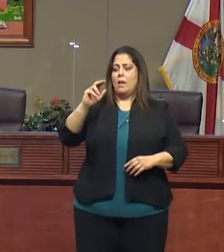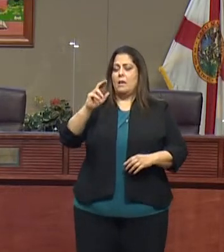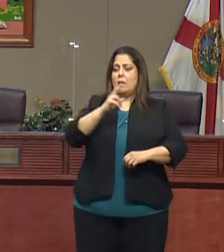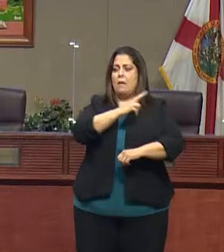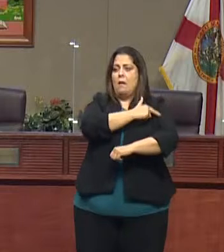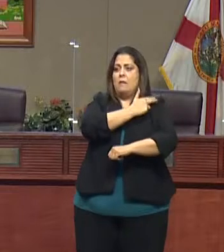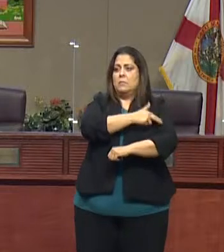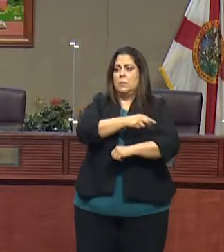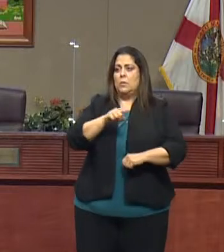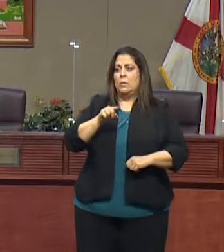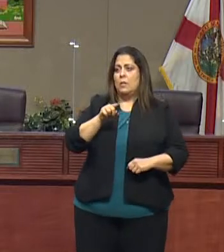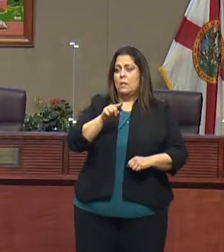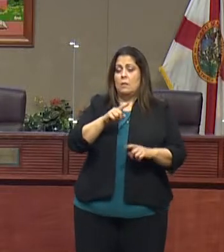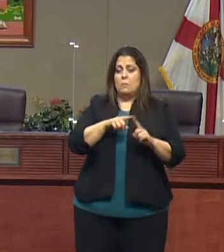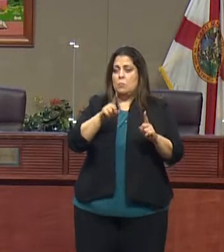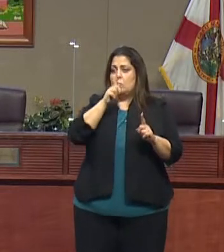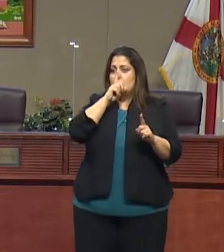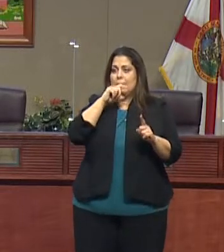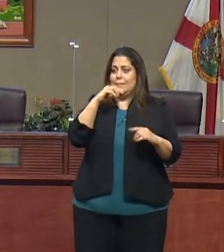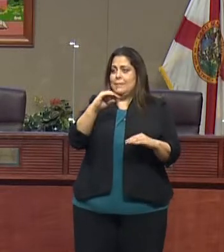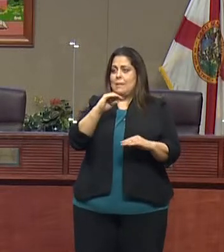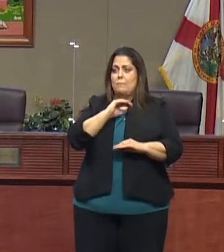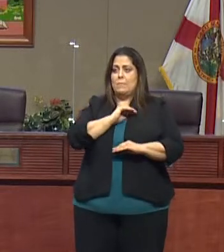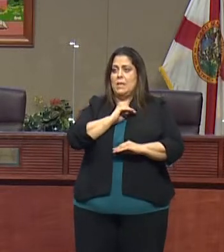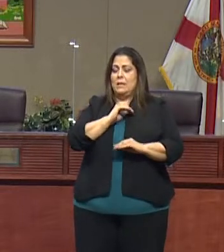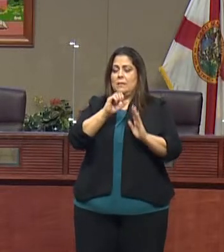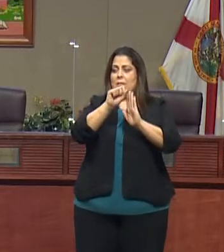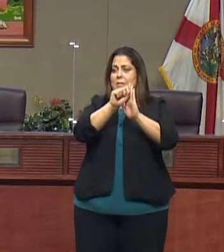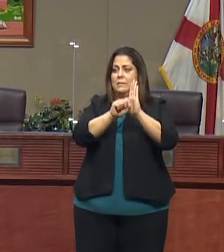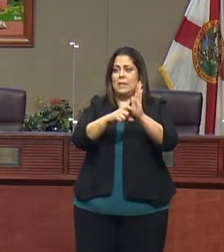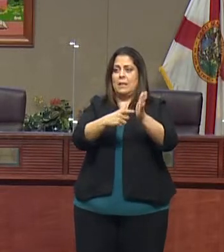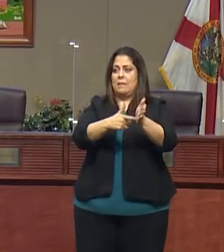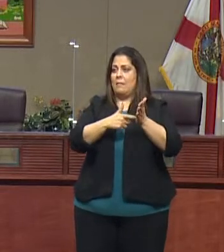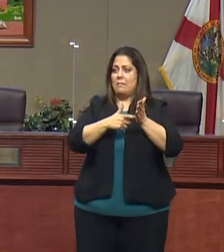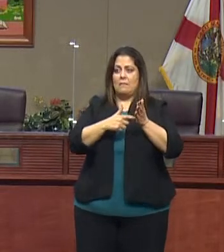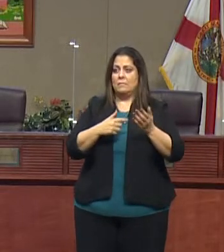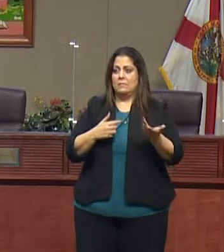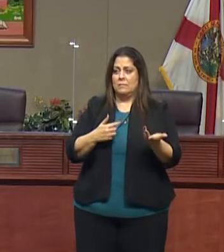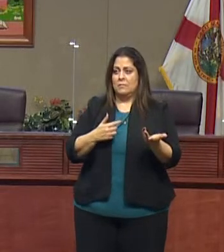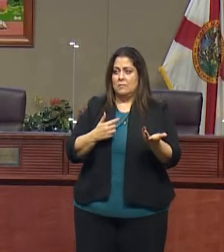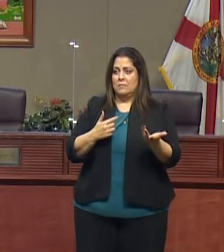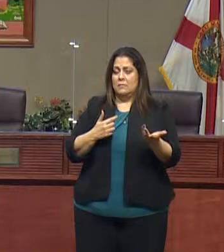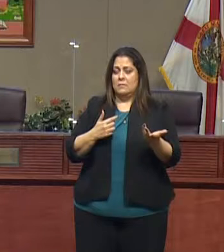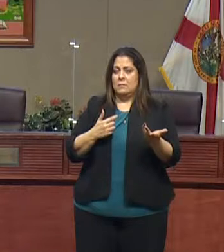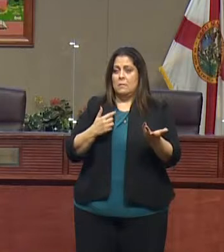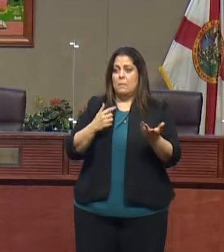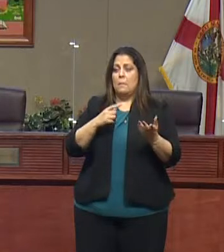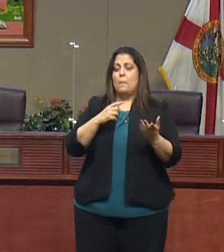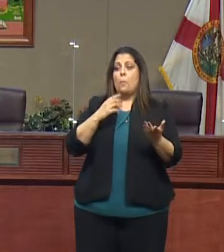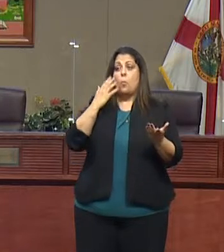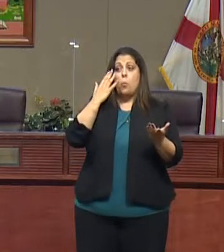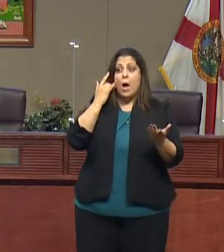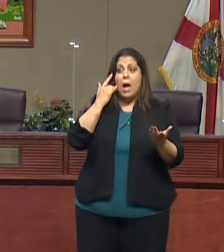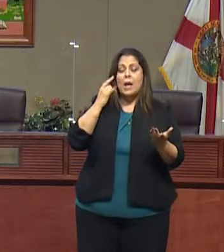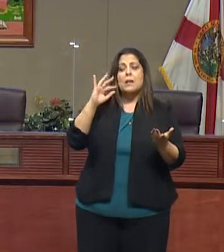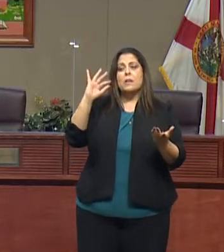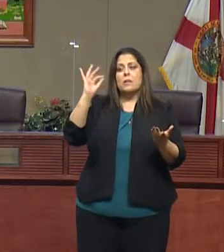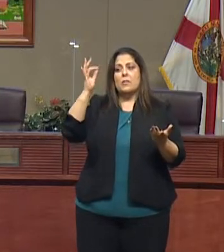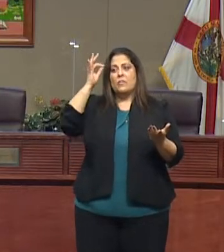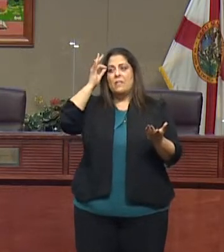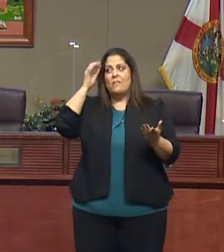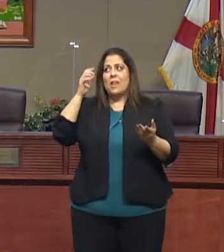meet I'm going to say the state guidelines because the federal government creates its